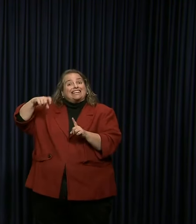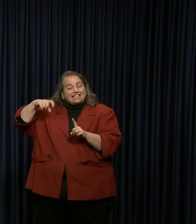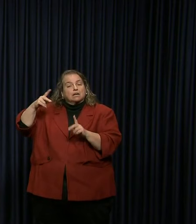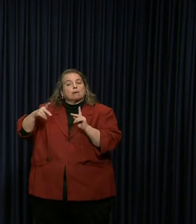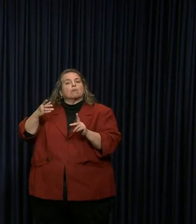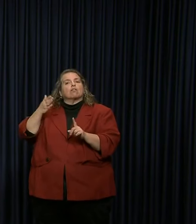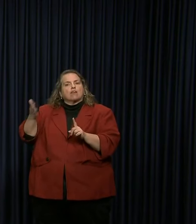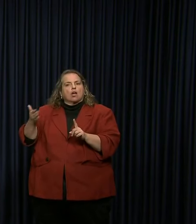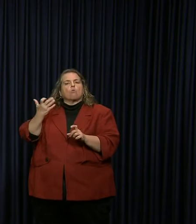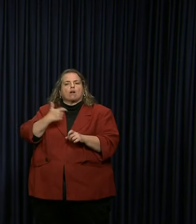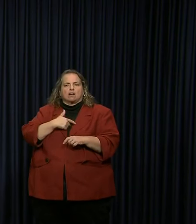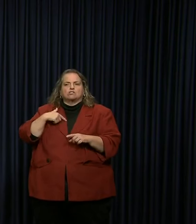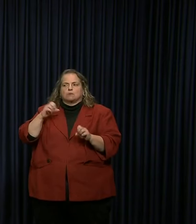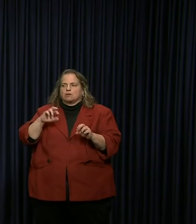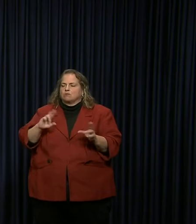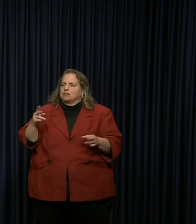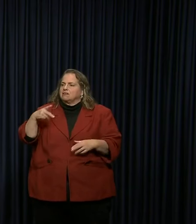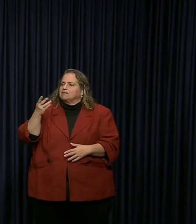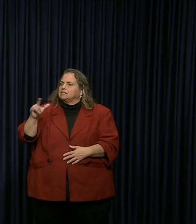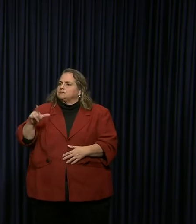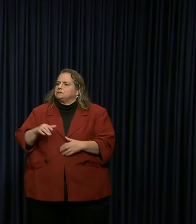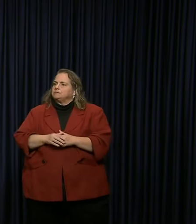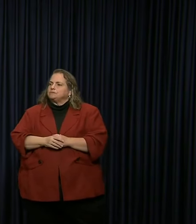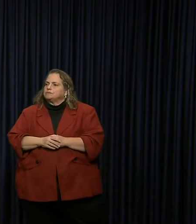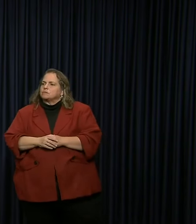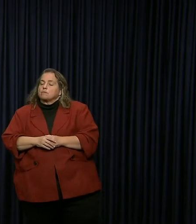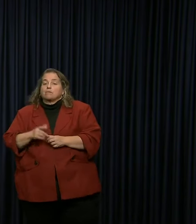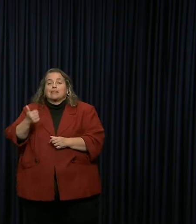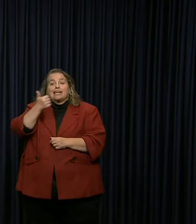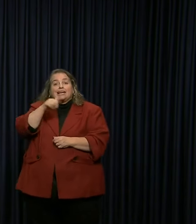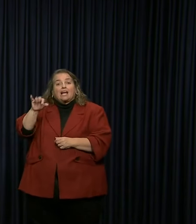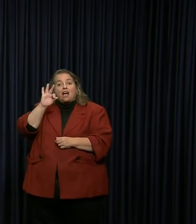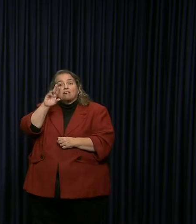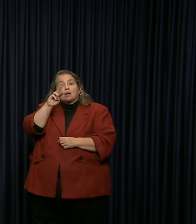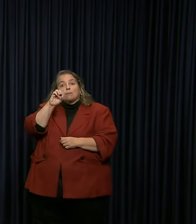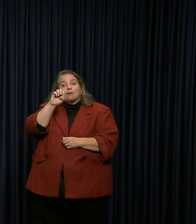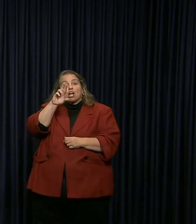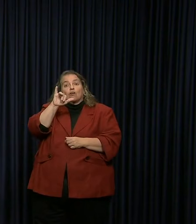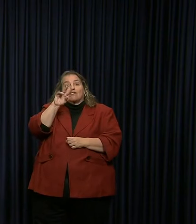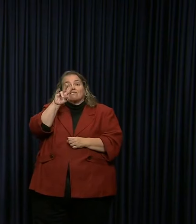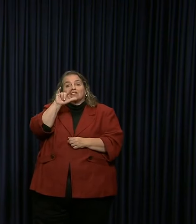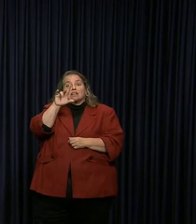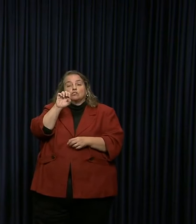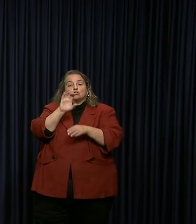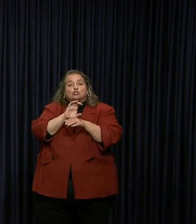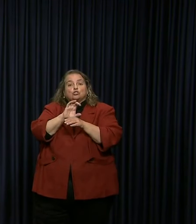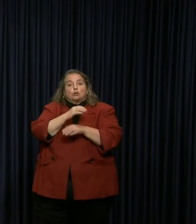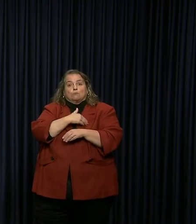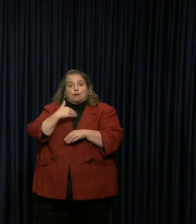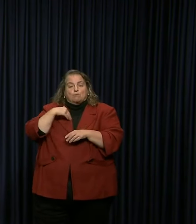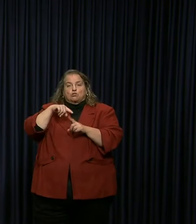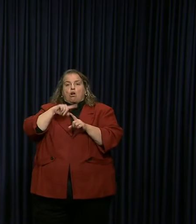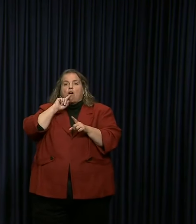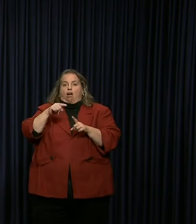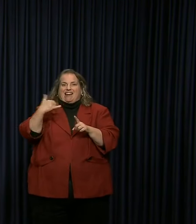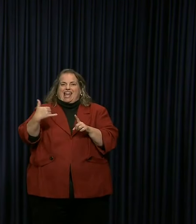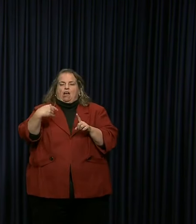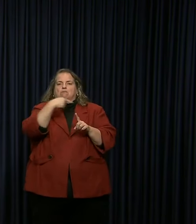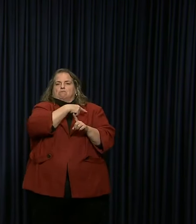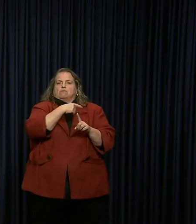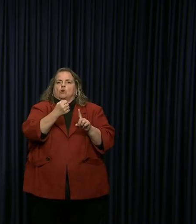would certainly want us to be ready. Phil? Do you know if any of the Maryville church members are in fact still quarantining, and if not, would